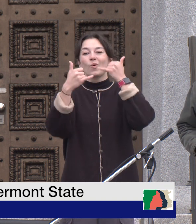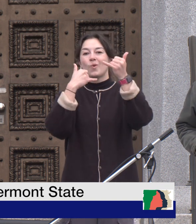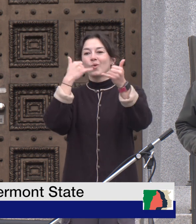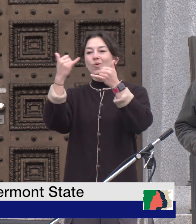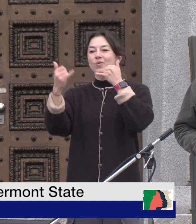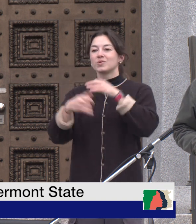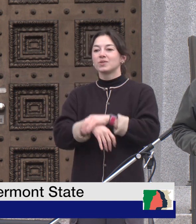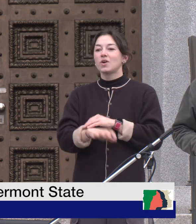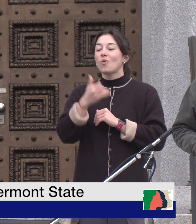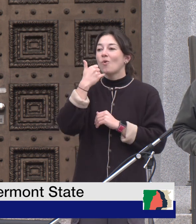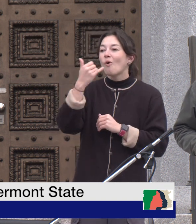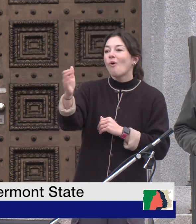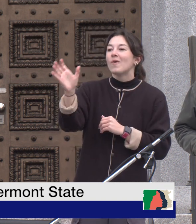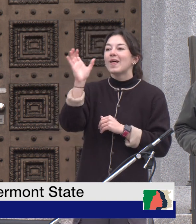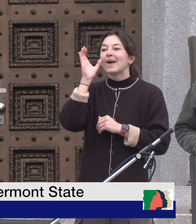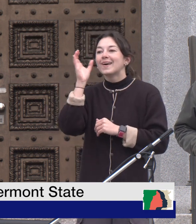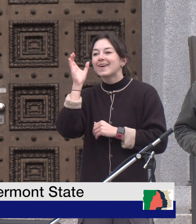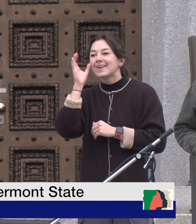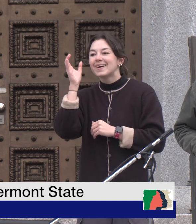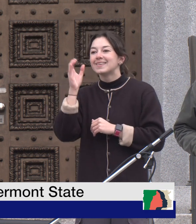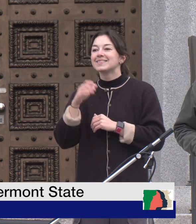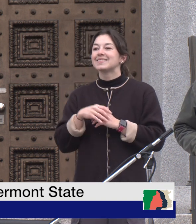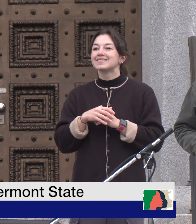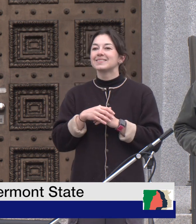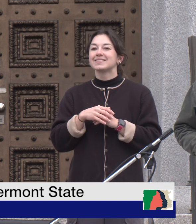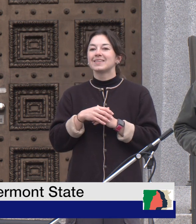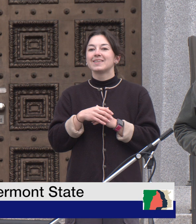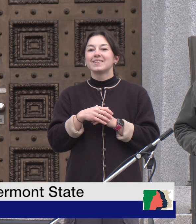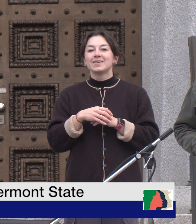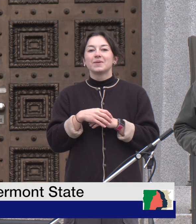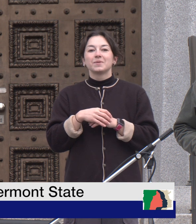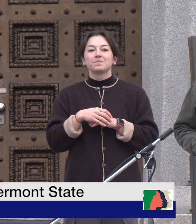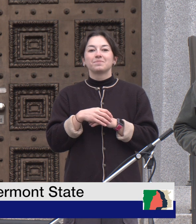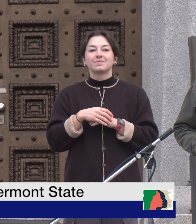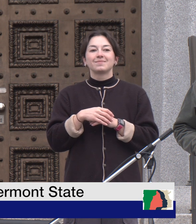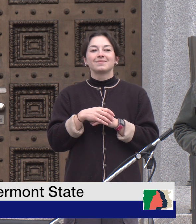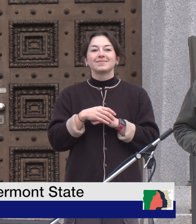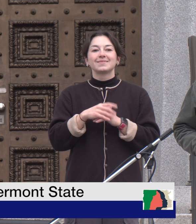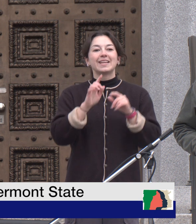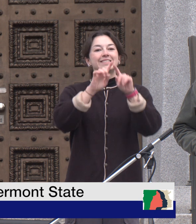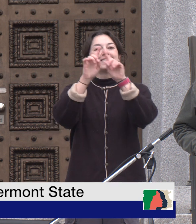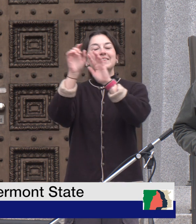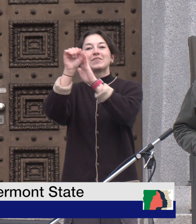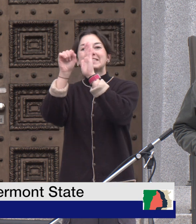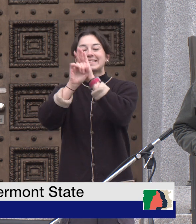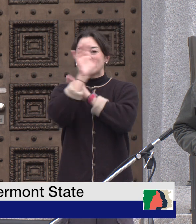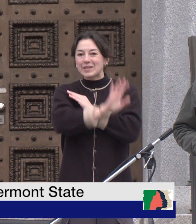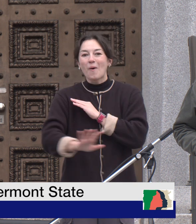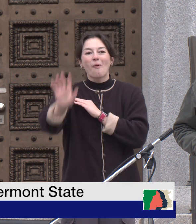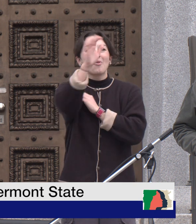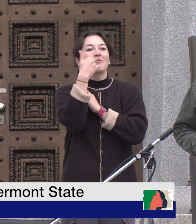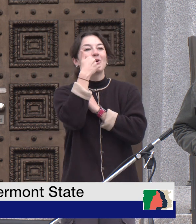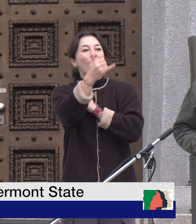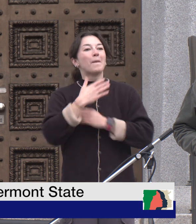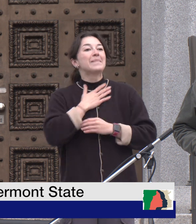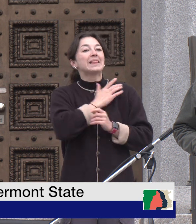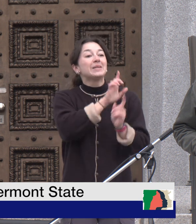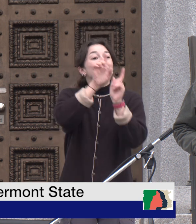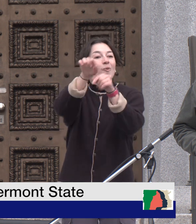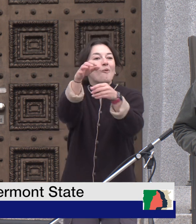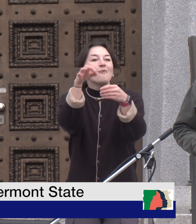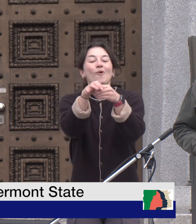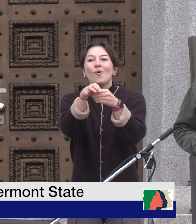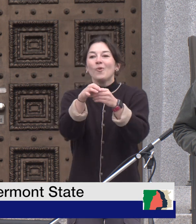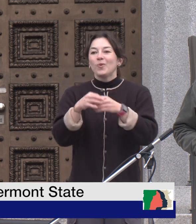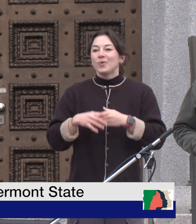our cousins in Michigan and Pennsylvania and friends and urge them to vote,